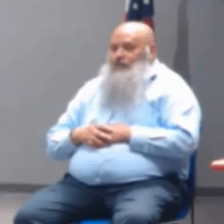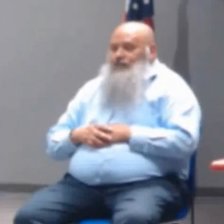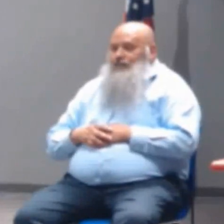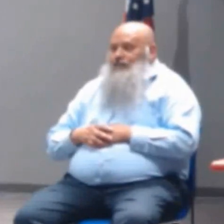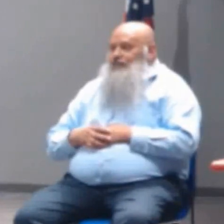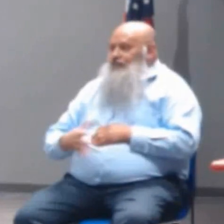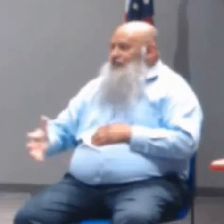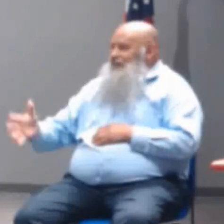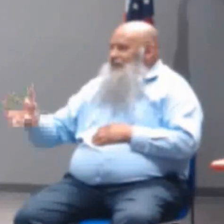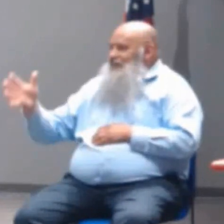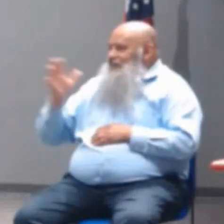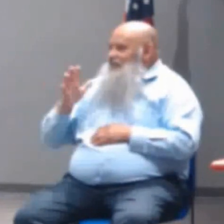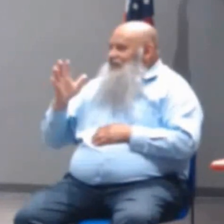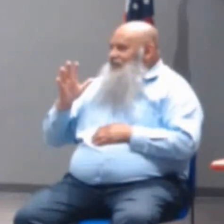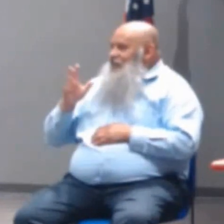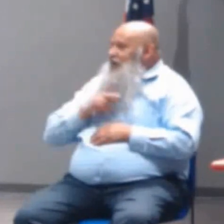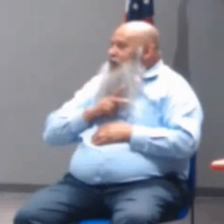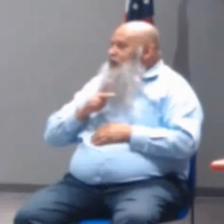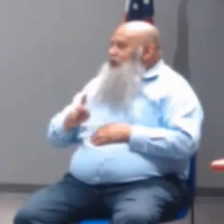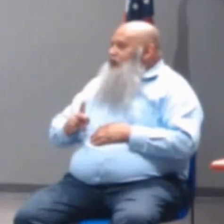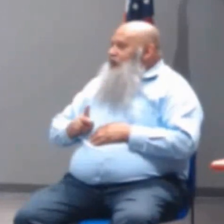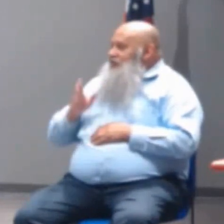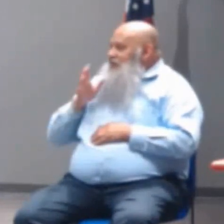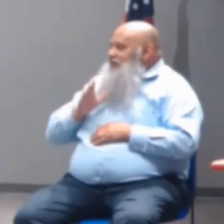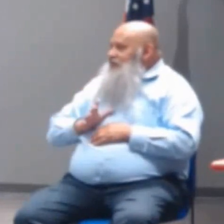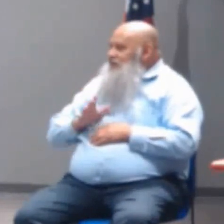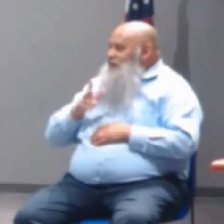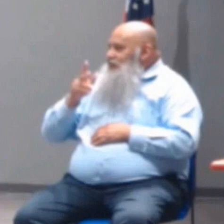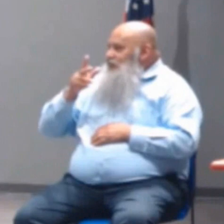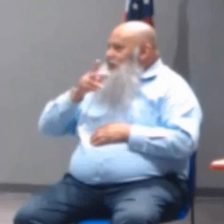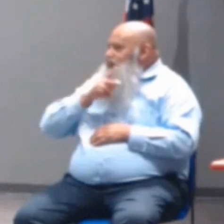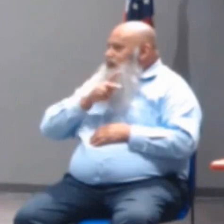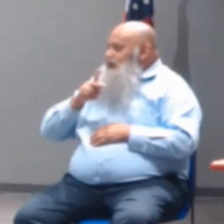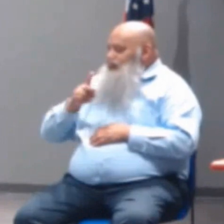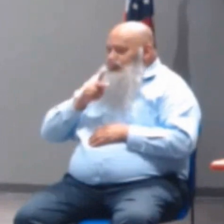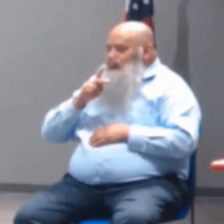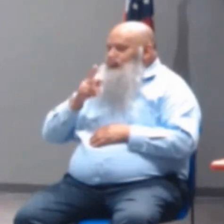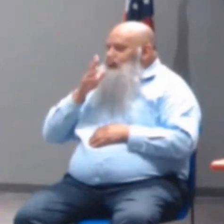Once upon a time, there was a princess and a prince named me.